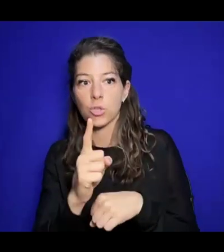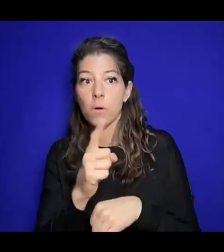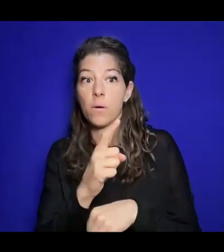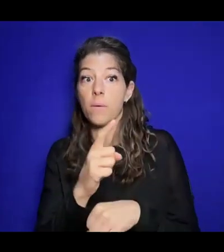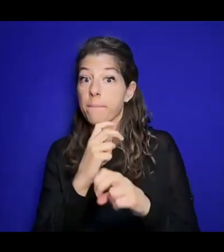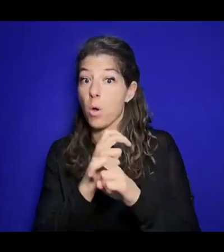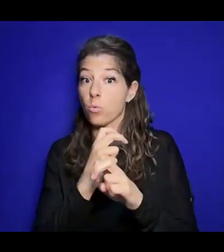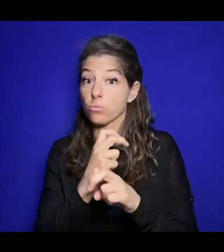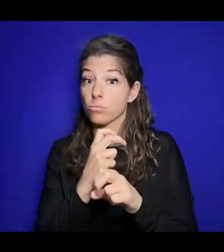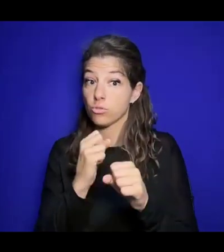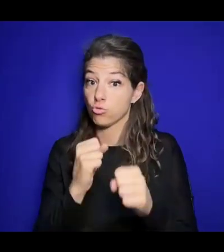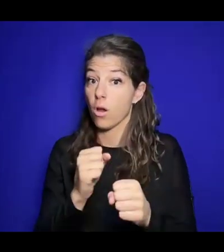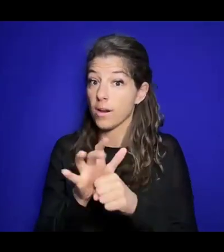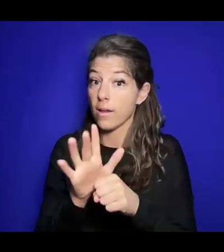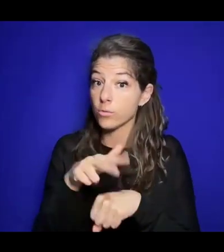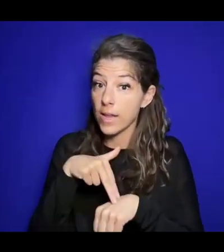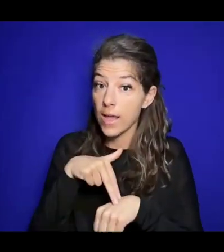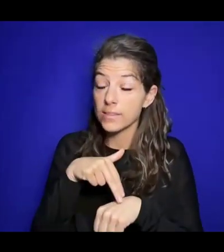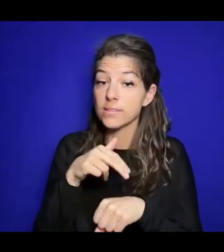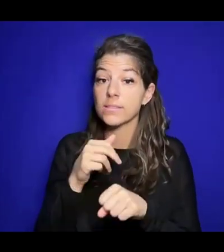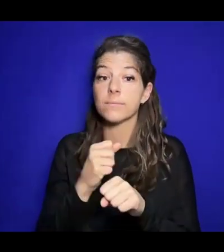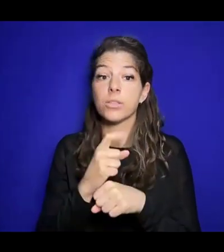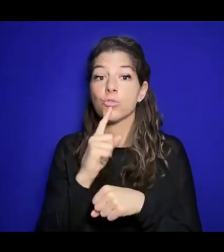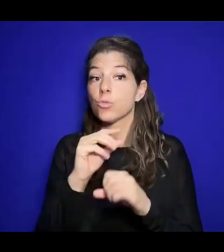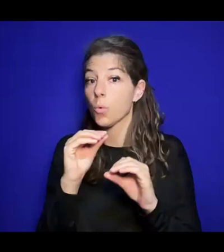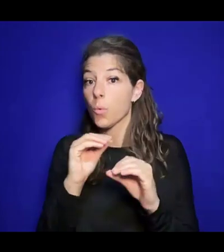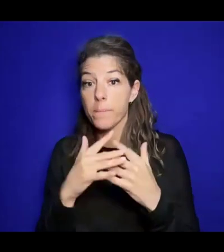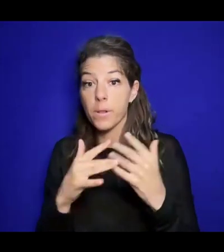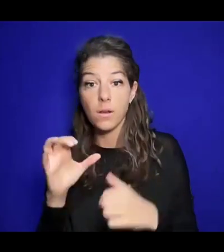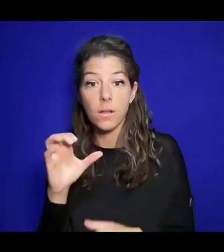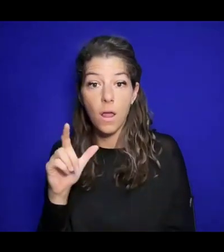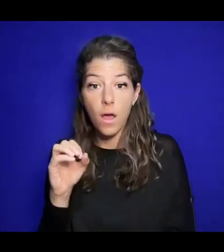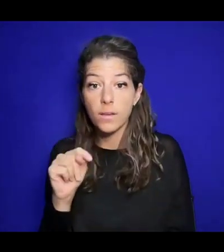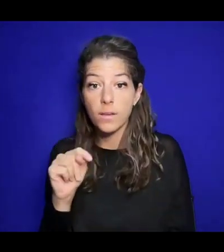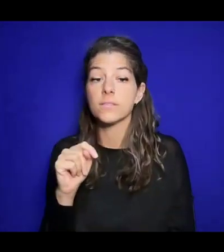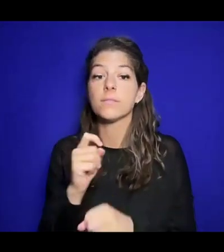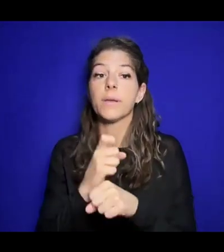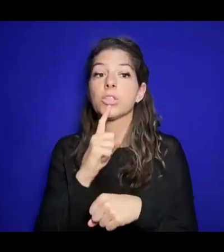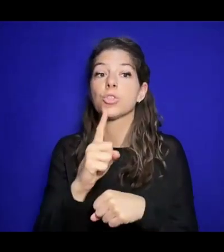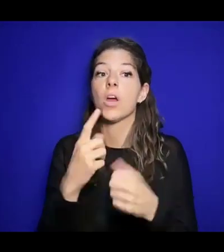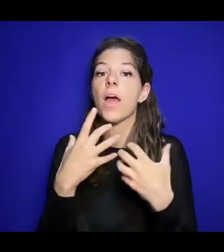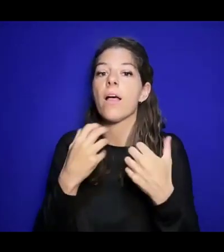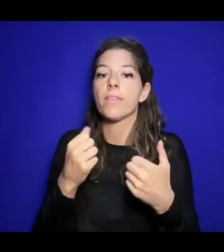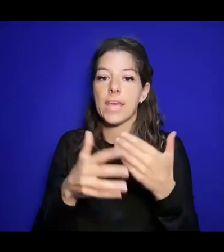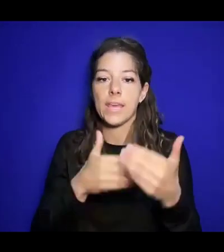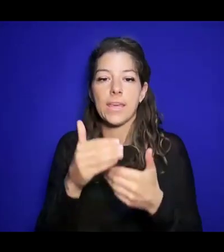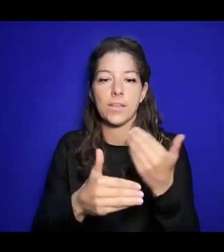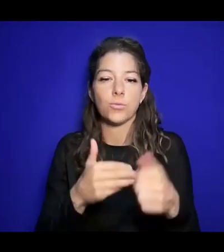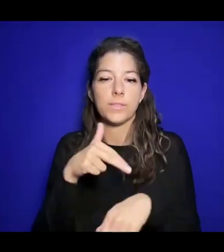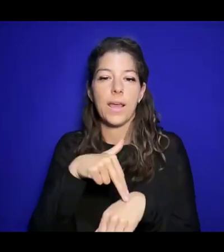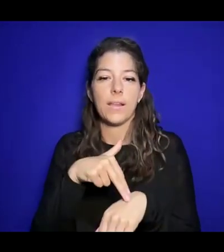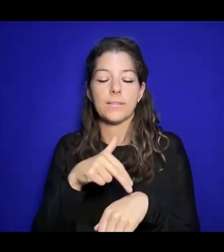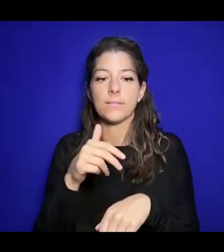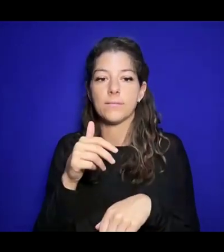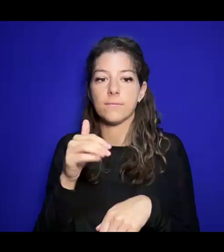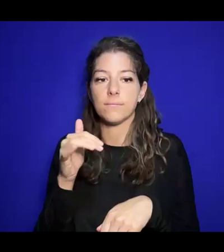enough for you to stand on those legs, to make sure you don't have any blood clots, to make sure that you're healthy to do standing. That